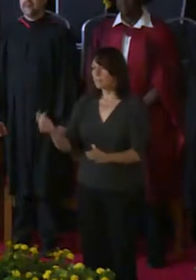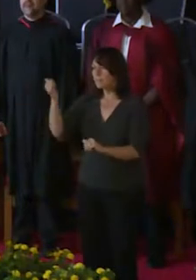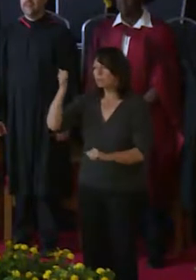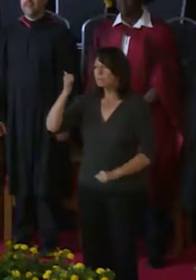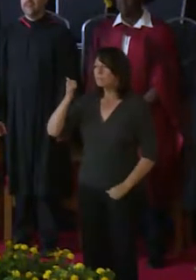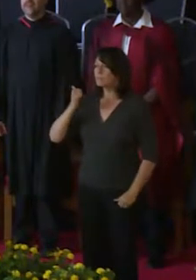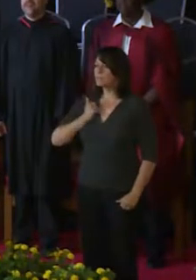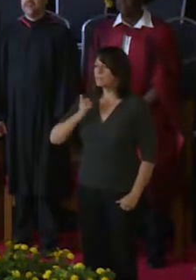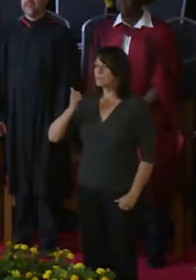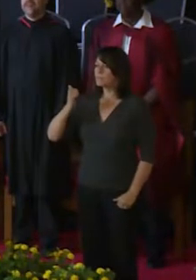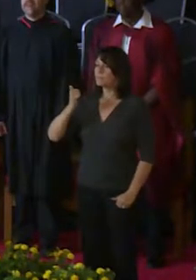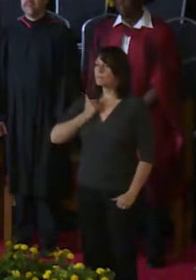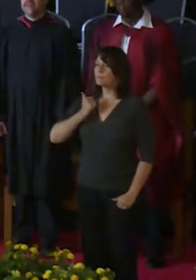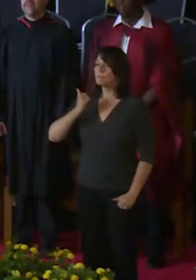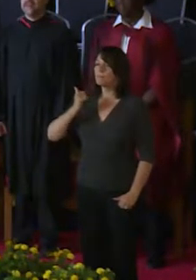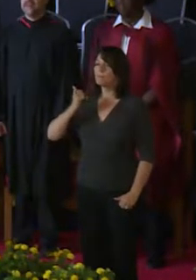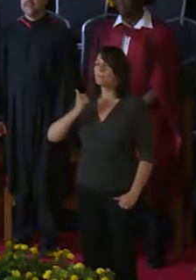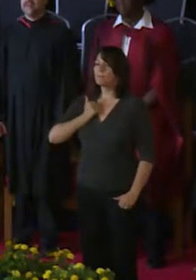O